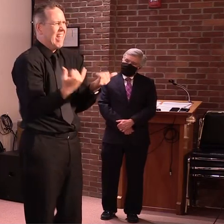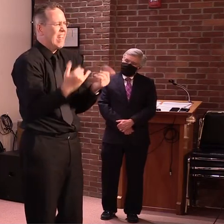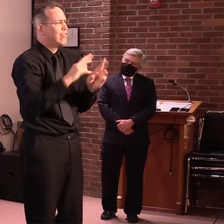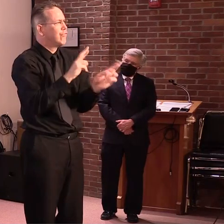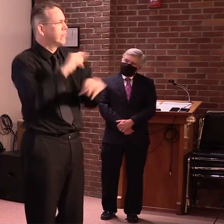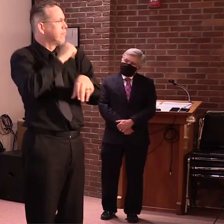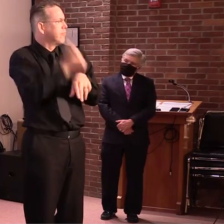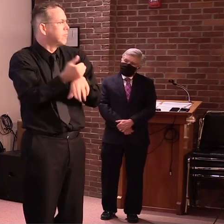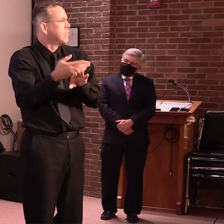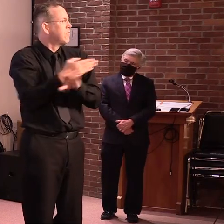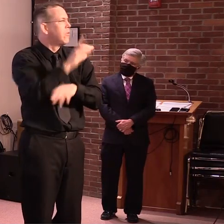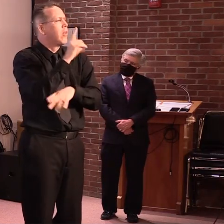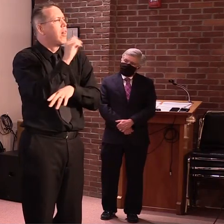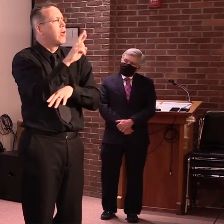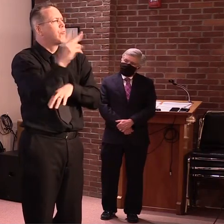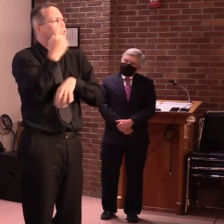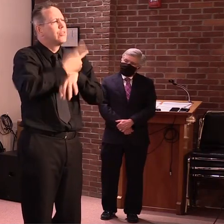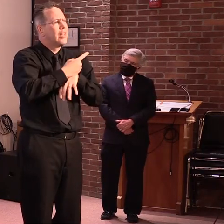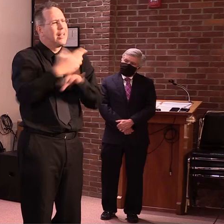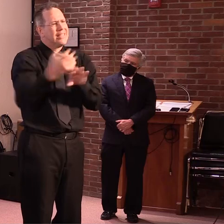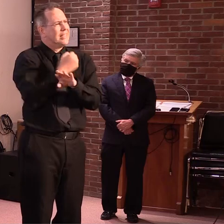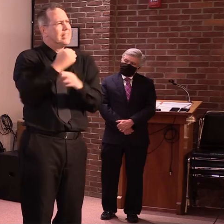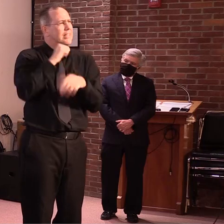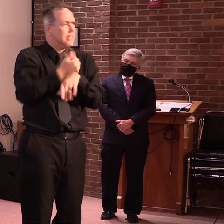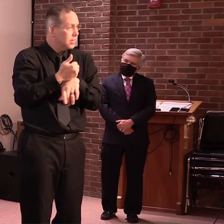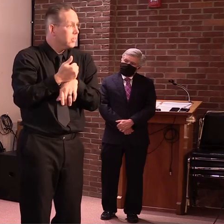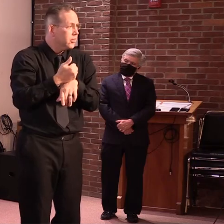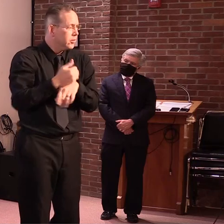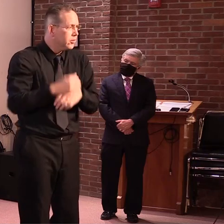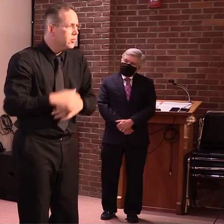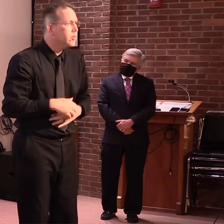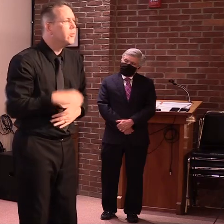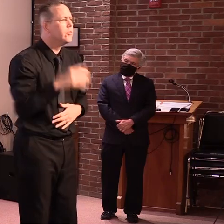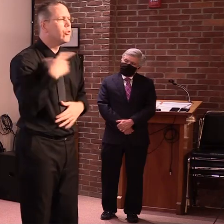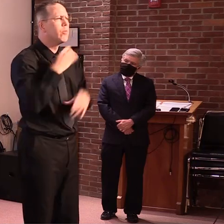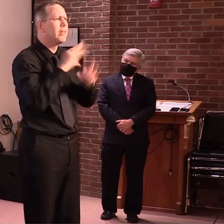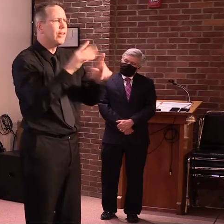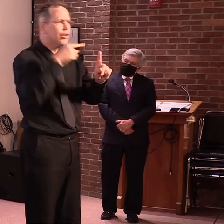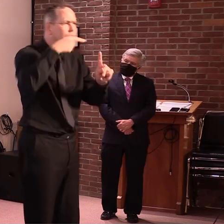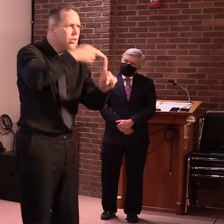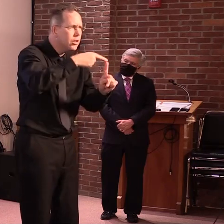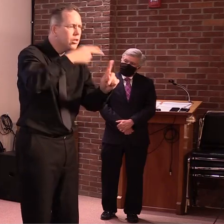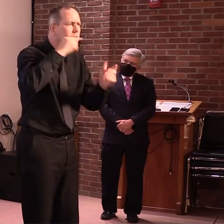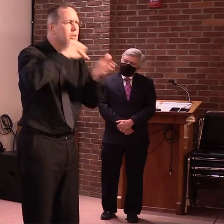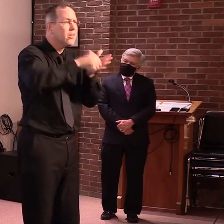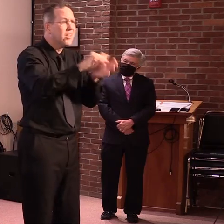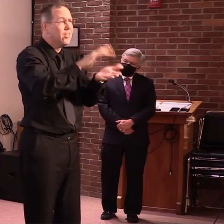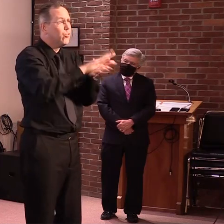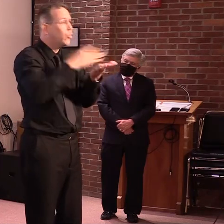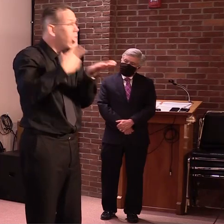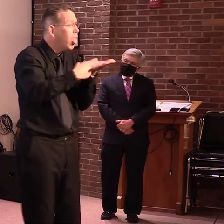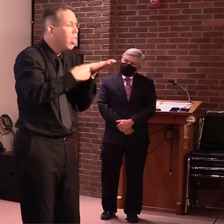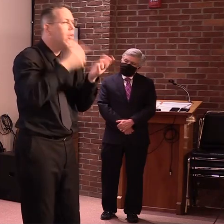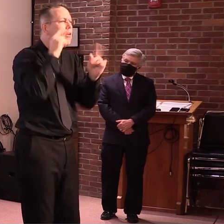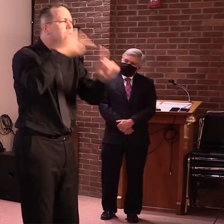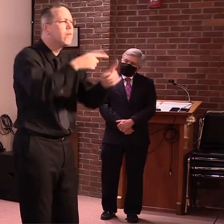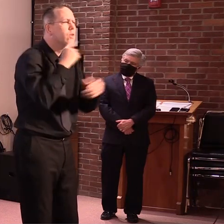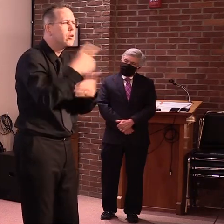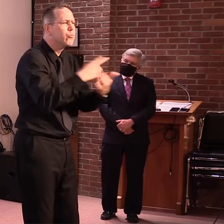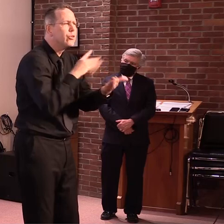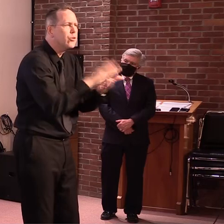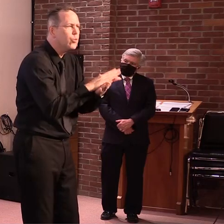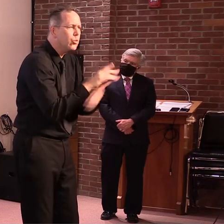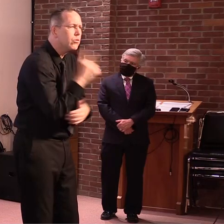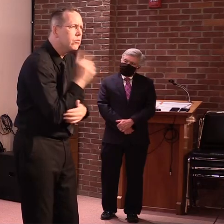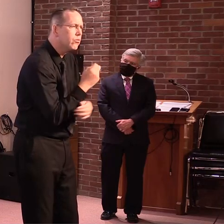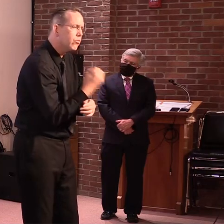that today's announcement is for our pre-K through 12 education system. But please know, we're